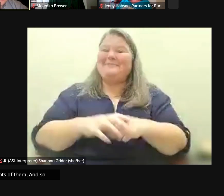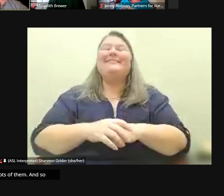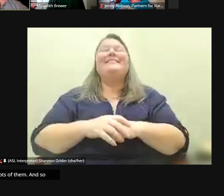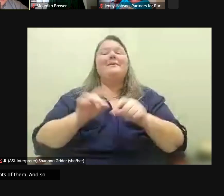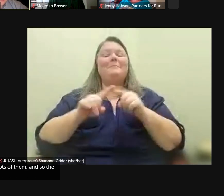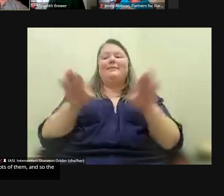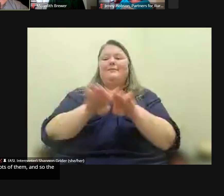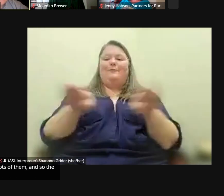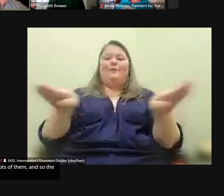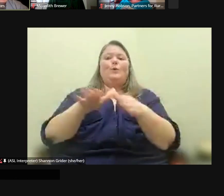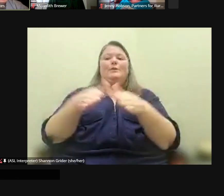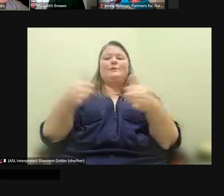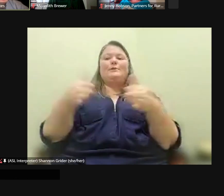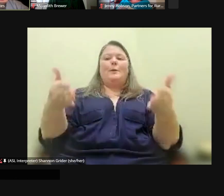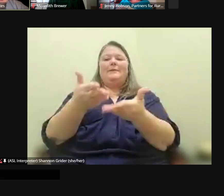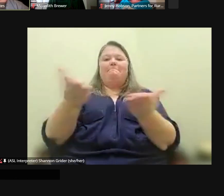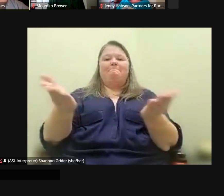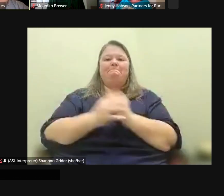open right now.